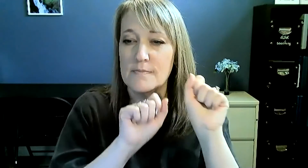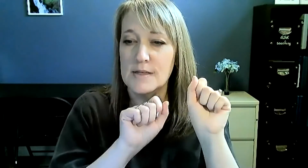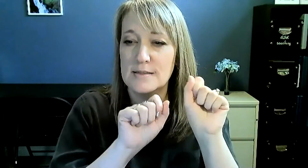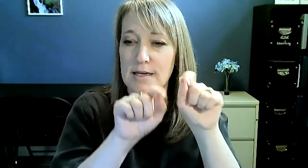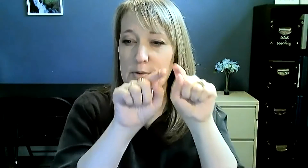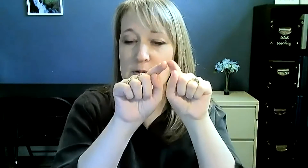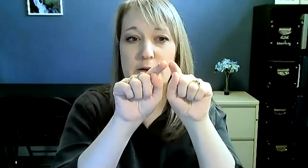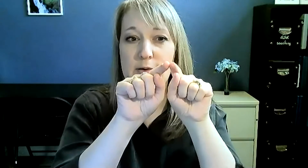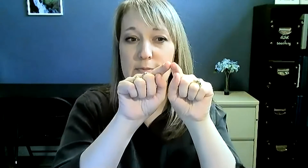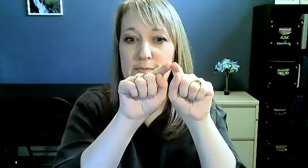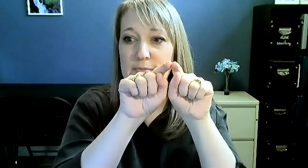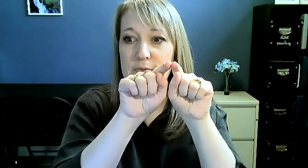Let's see, how do I want to do that? Okay.